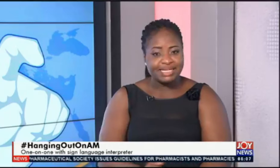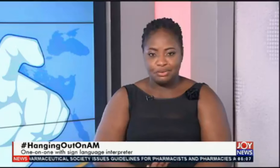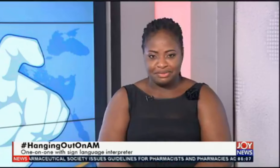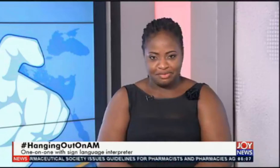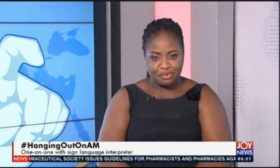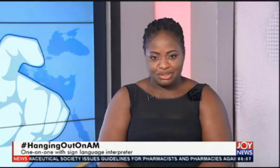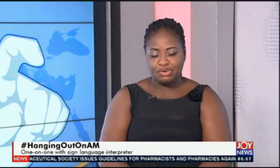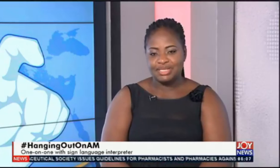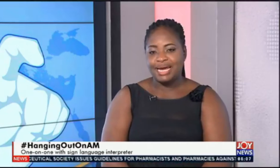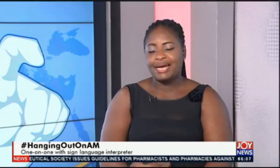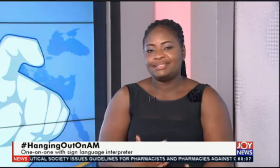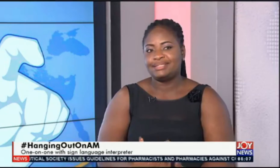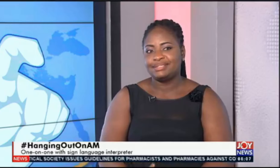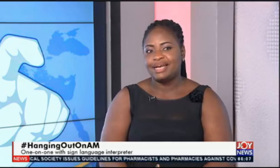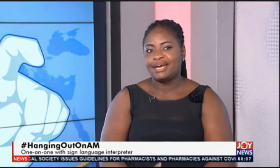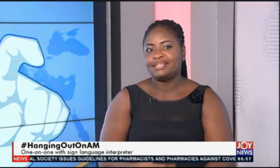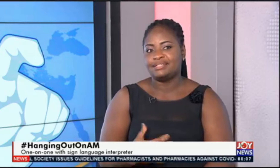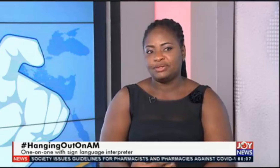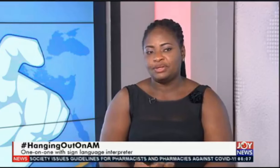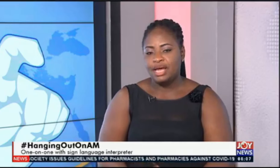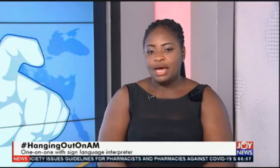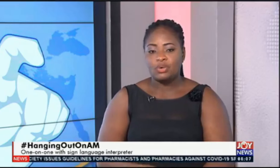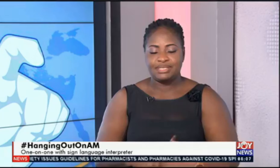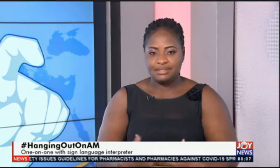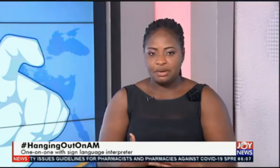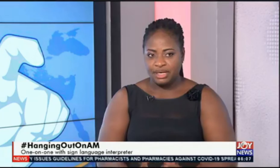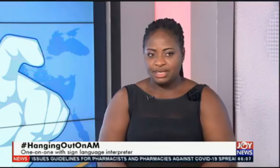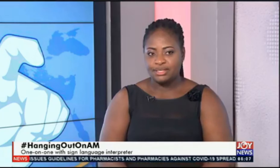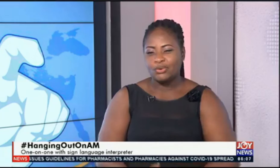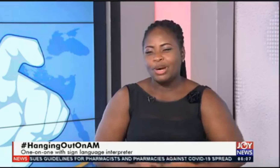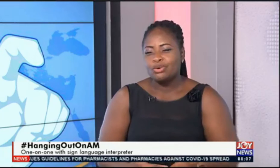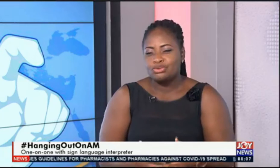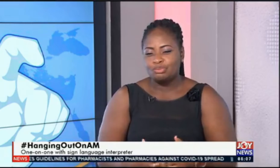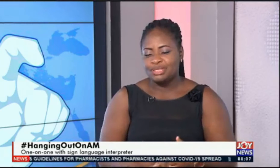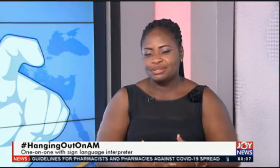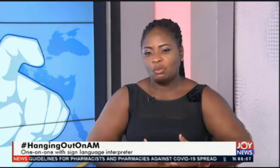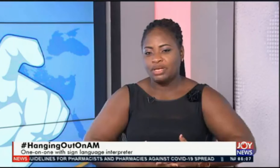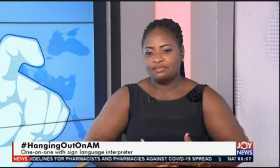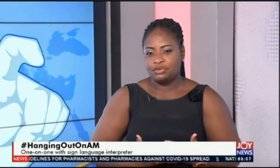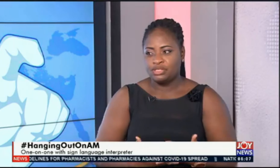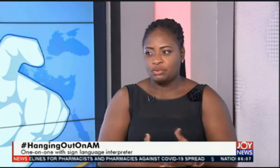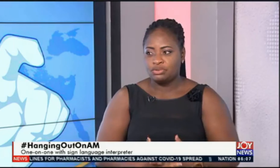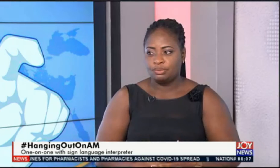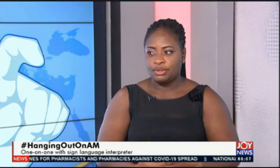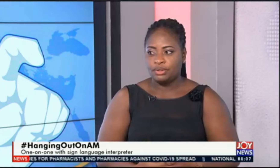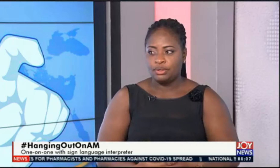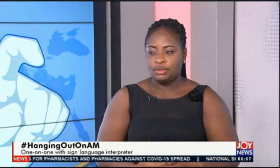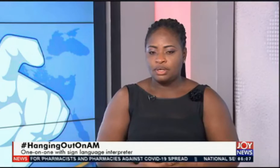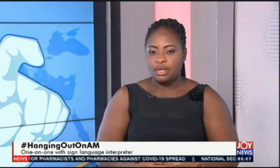me, it's not difficult because I had the zeal. I was determined. I said, oh, I want to be someone in future. I want